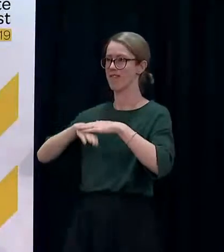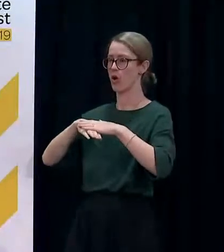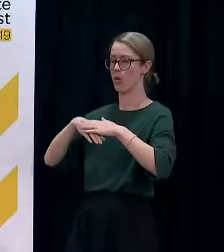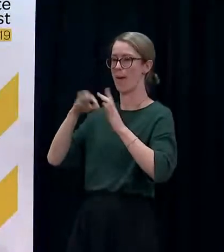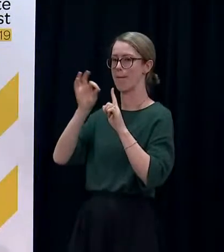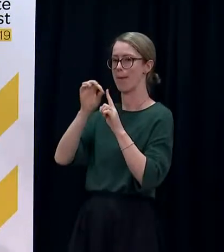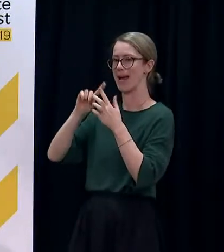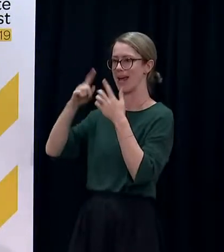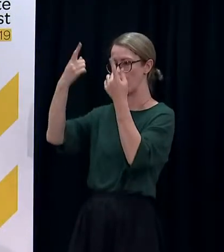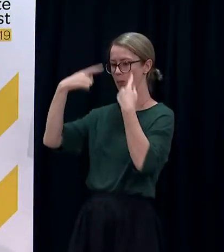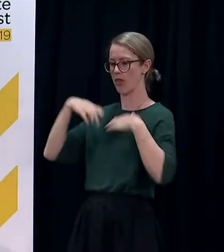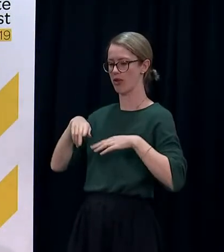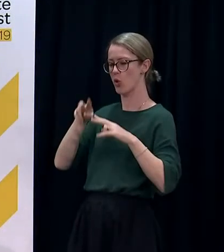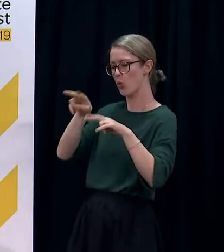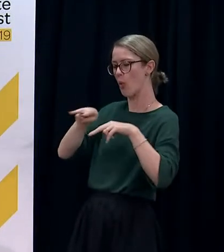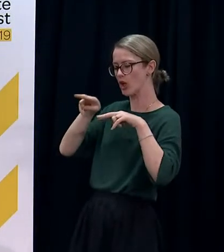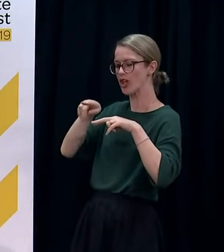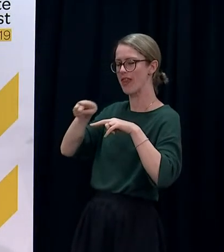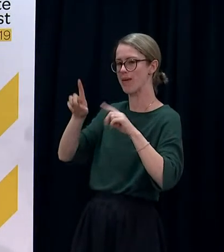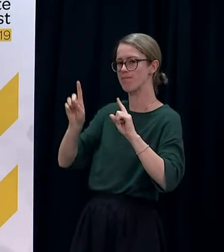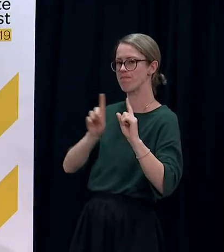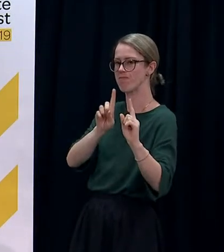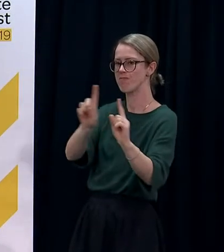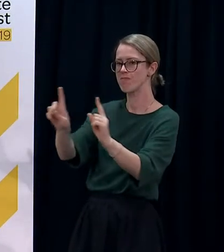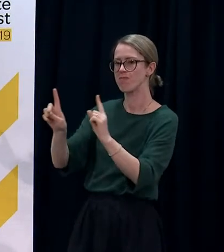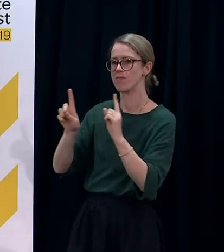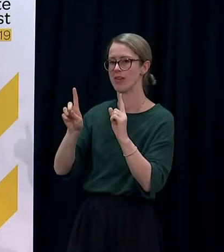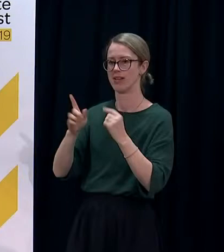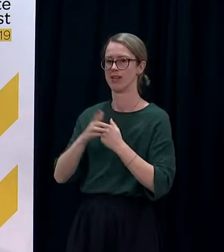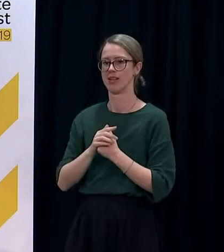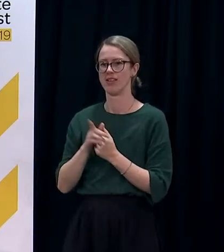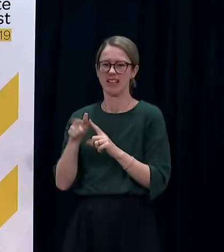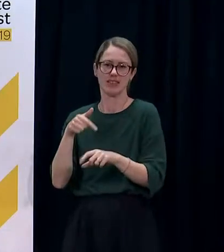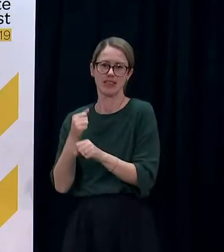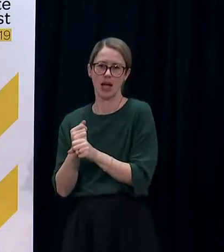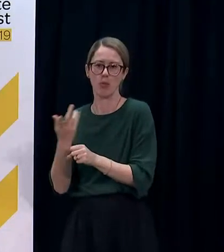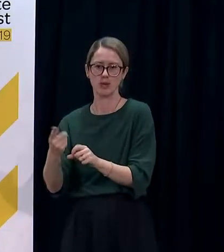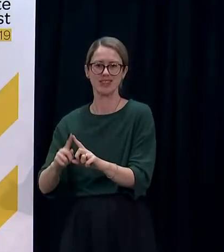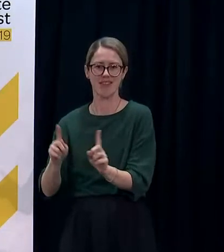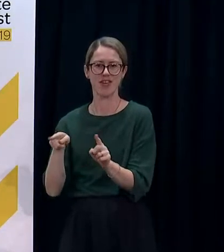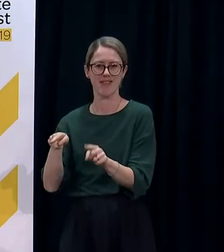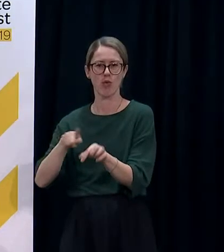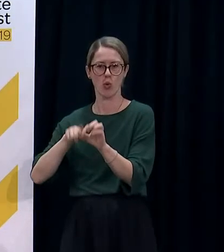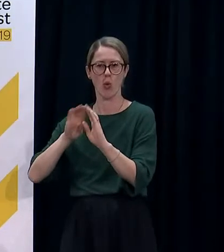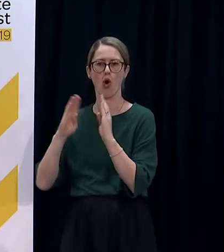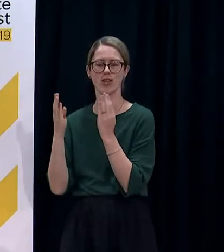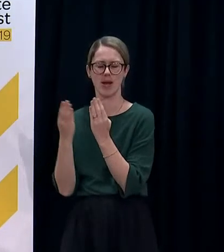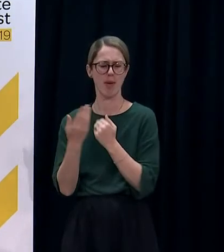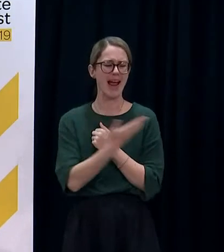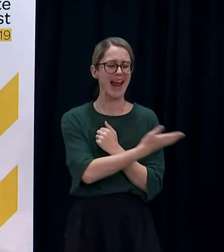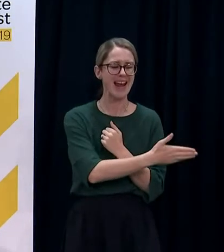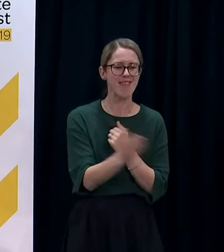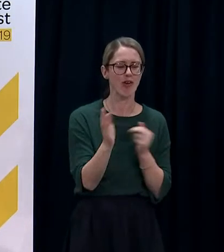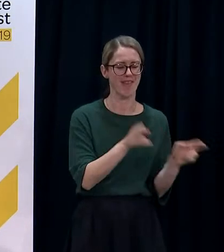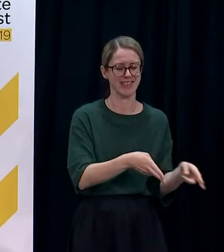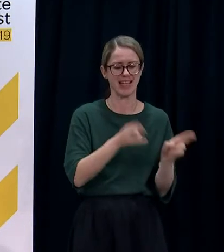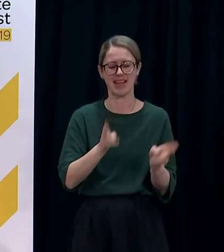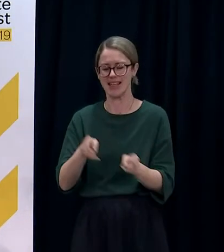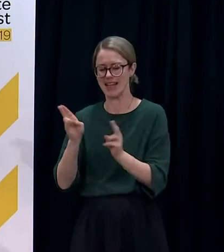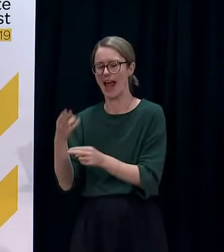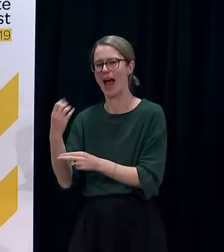kept away from others. That's an example of the situation. But every facility has high levels of